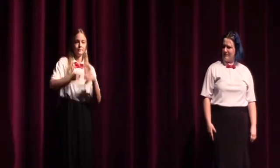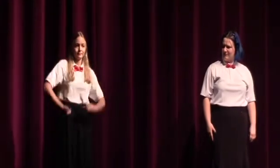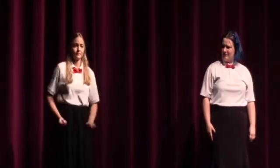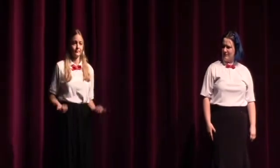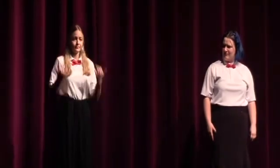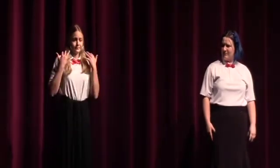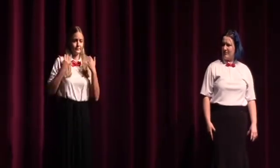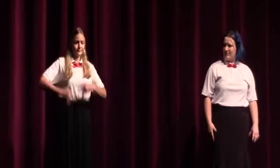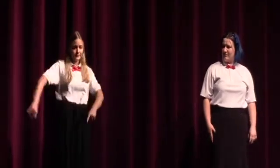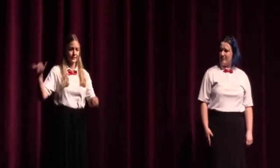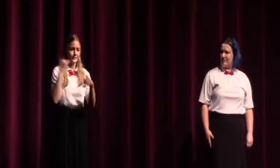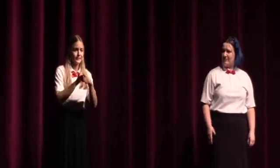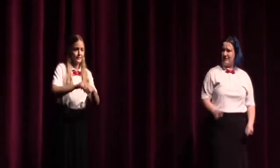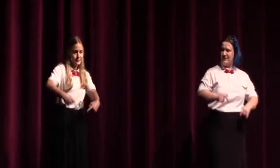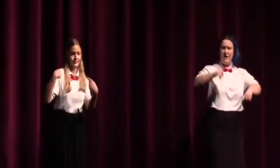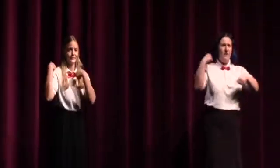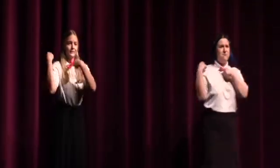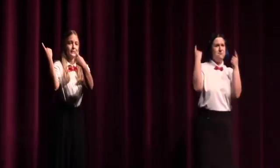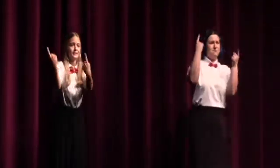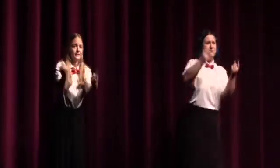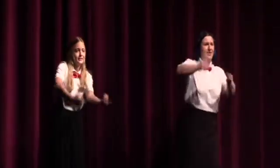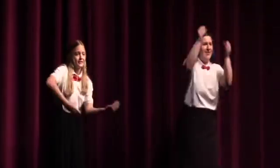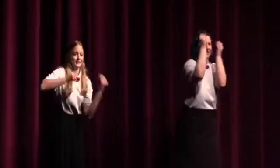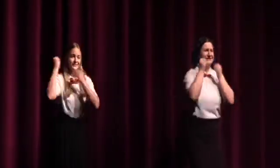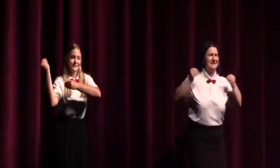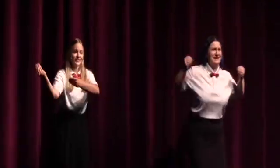thing and nose. The biggest word you've ever heard, and this is all I've heard. Oh,